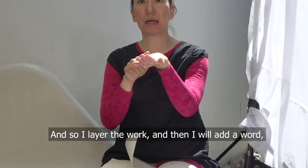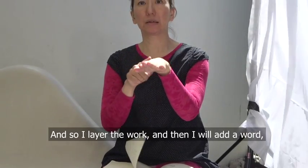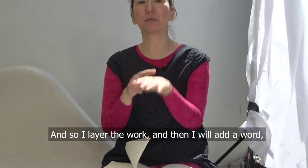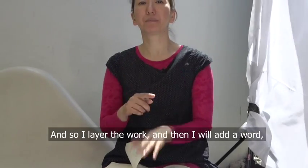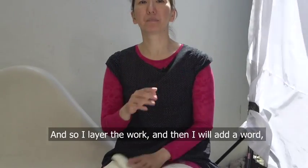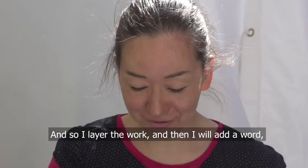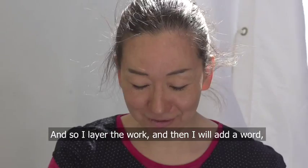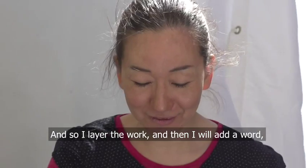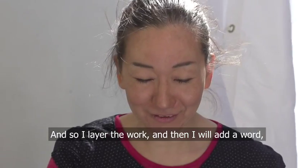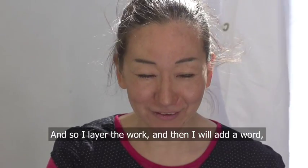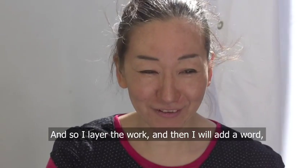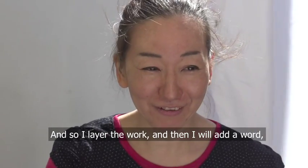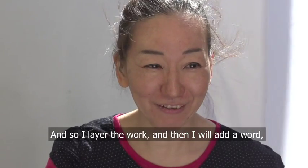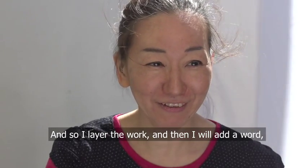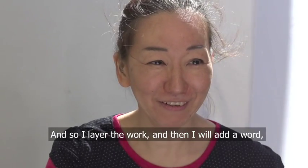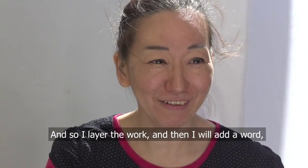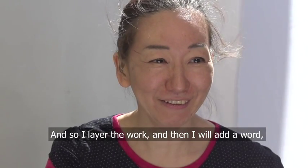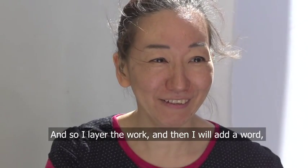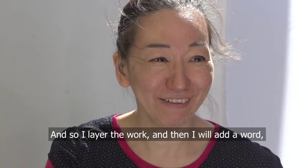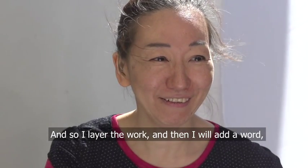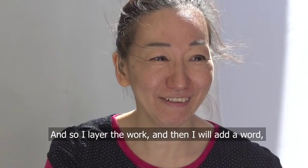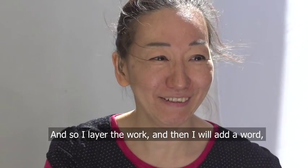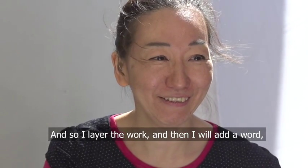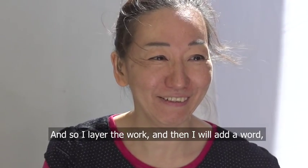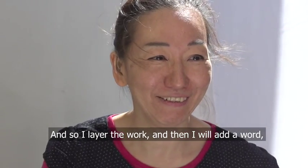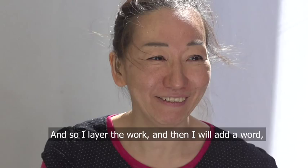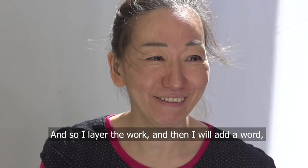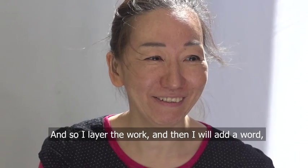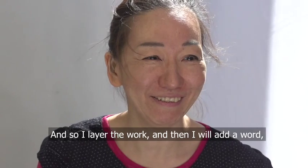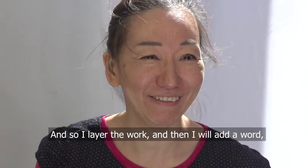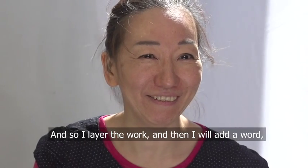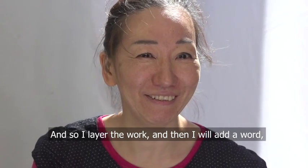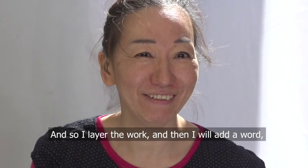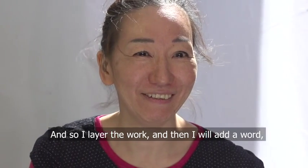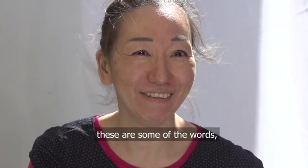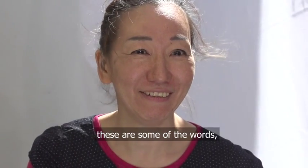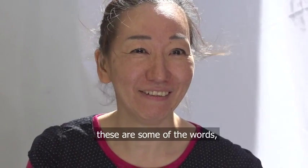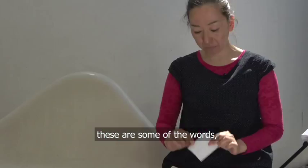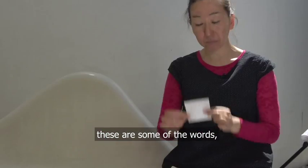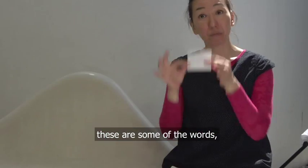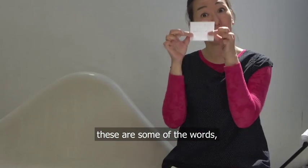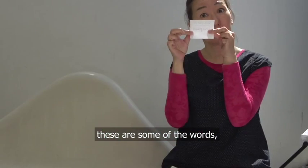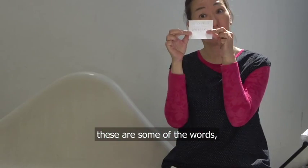And so I layer the work, and then I will add a word. These are some of the words